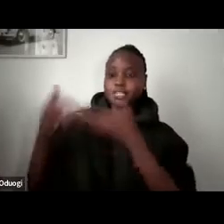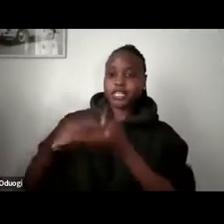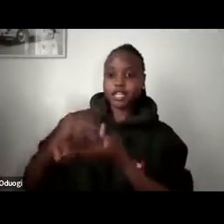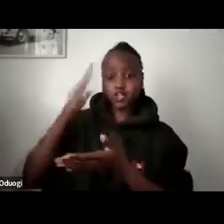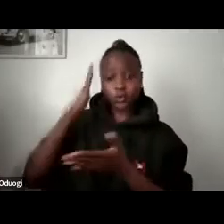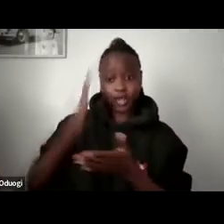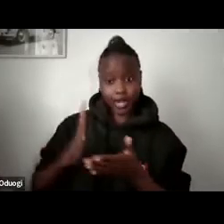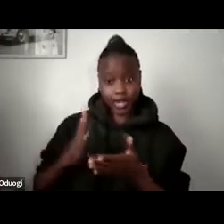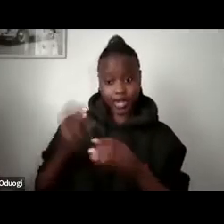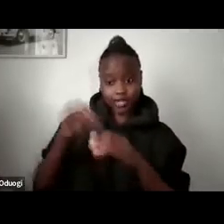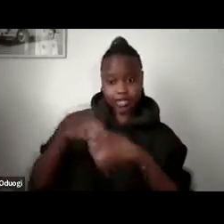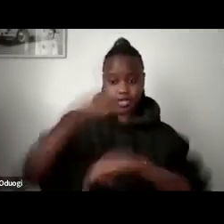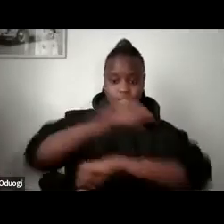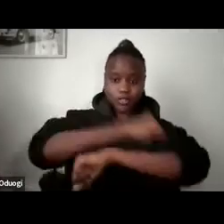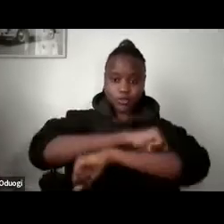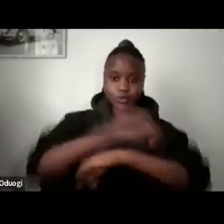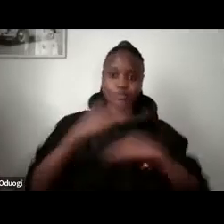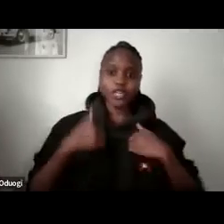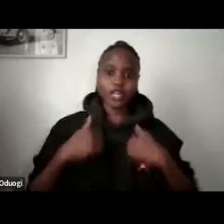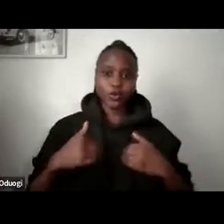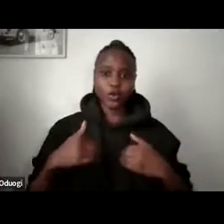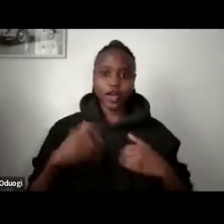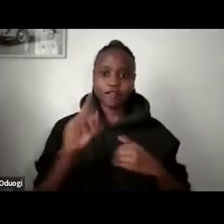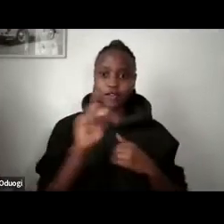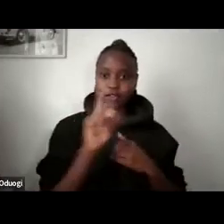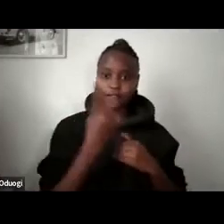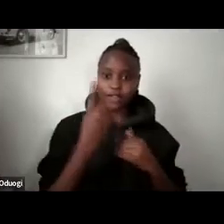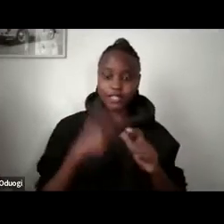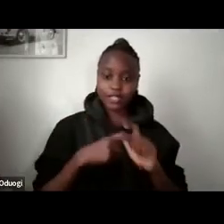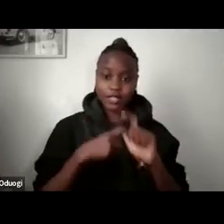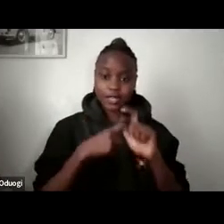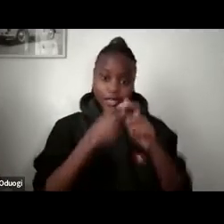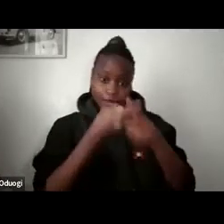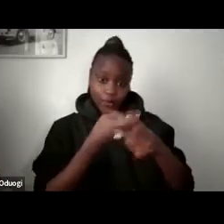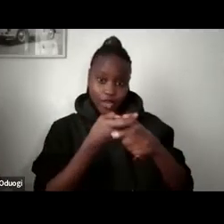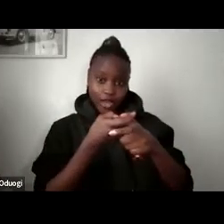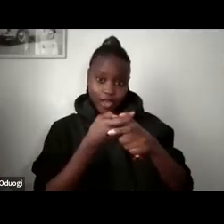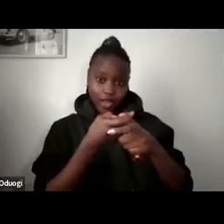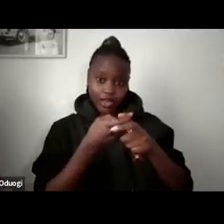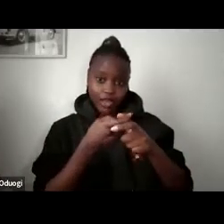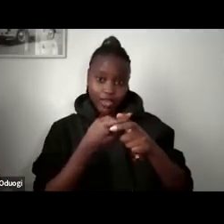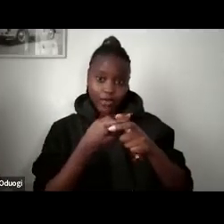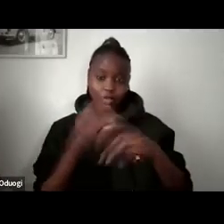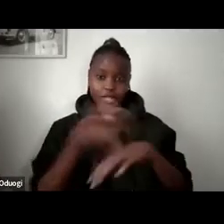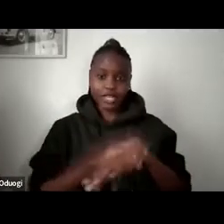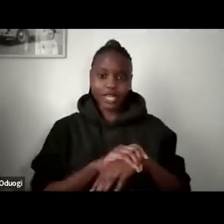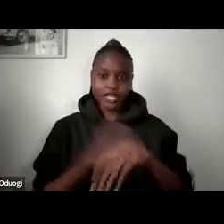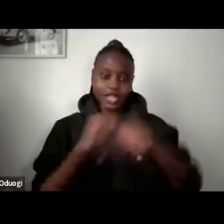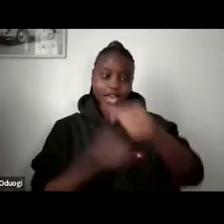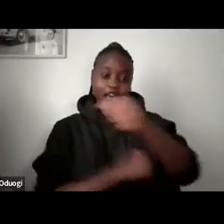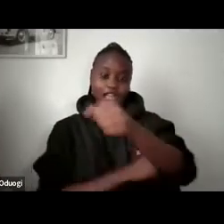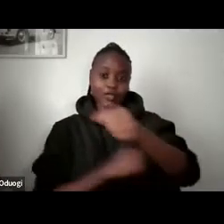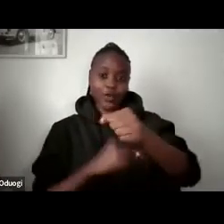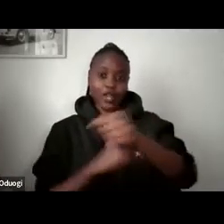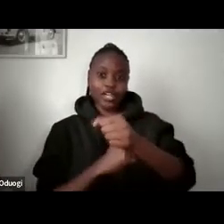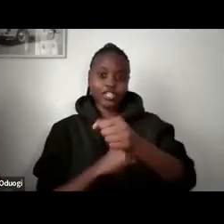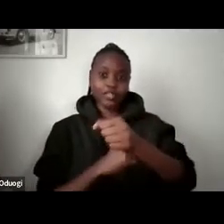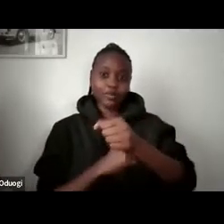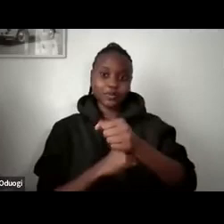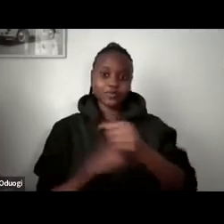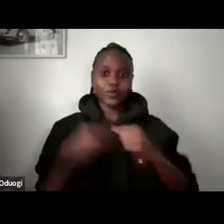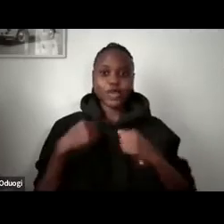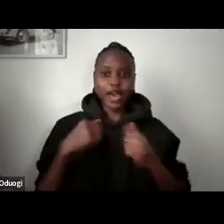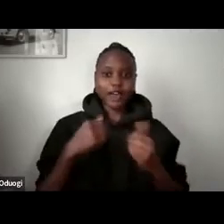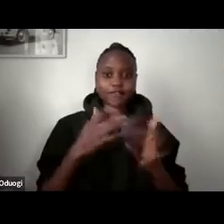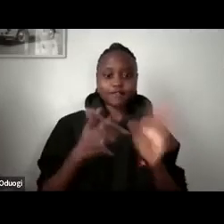schools. And we have for the first prize winner who will be getting a scholarship award. We have computing devices for